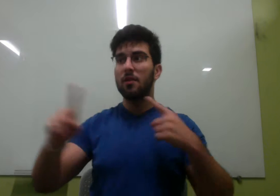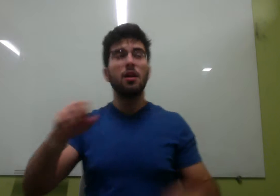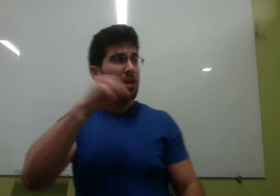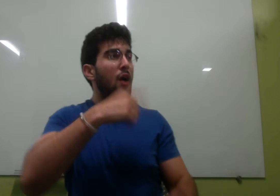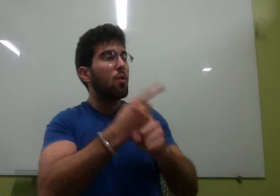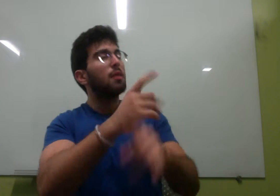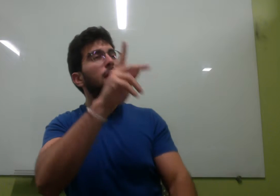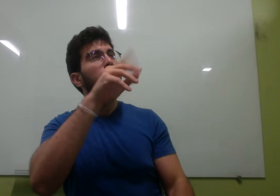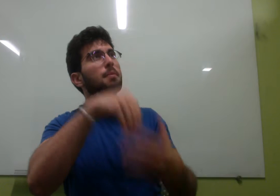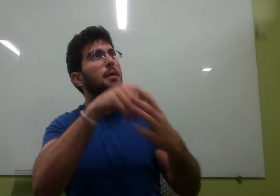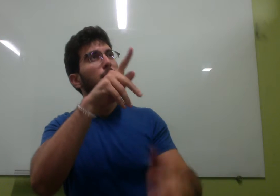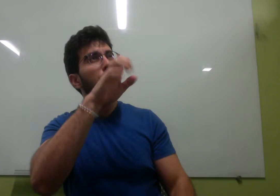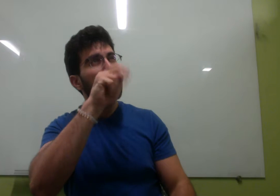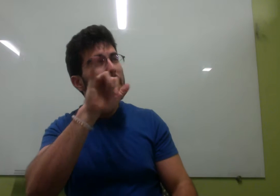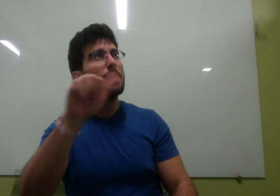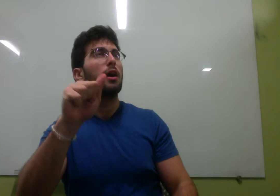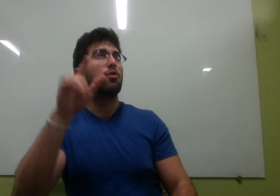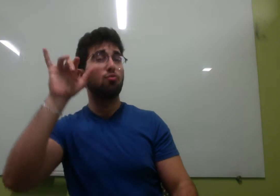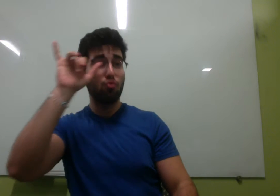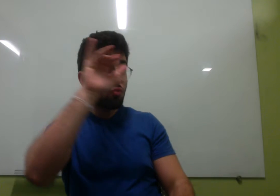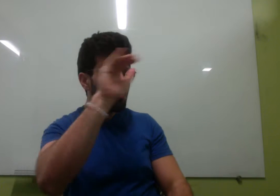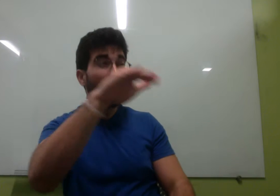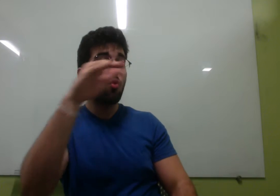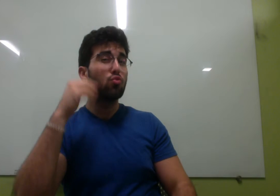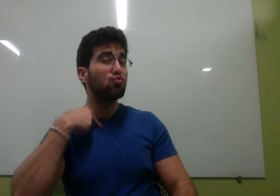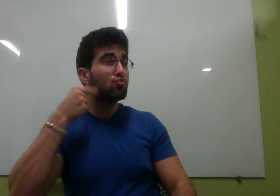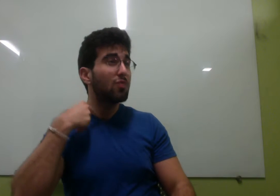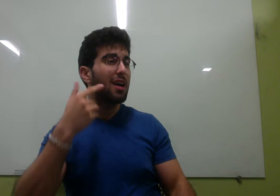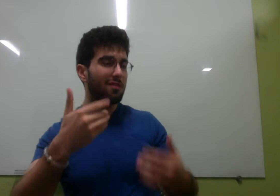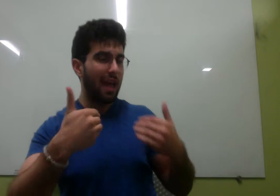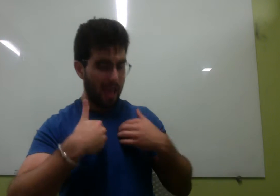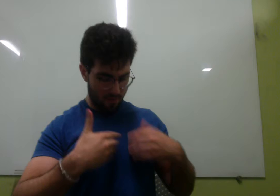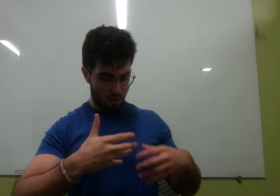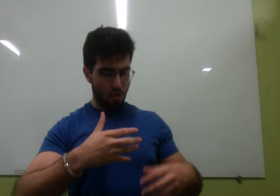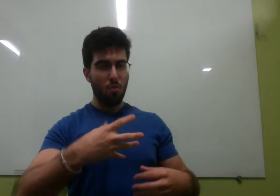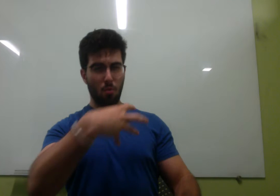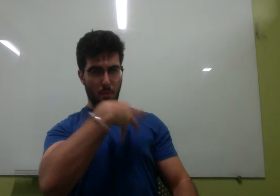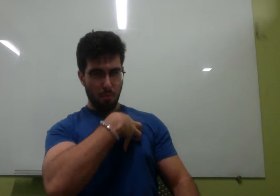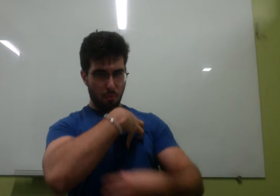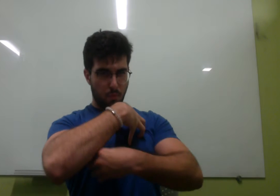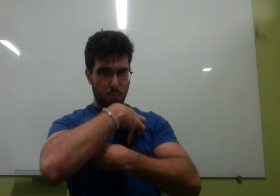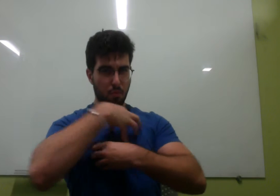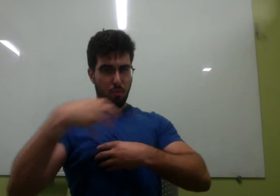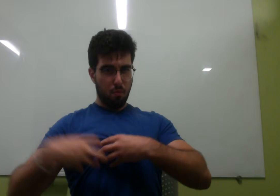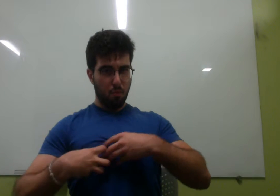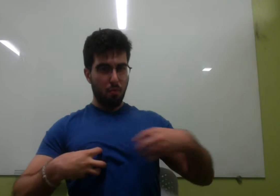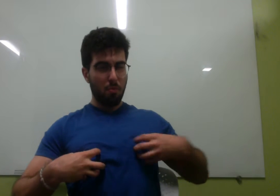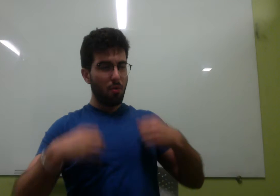splotches with lines, like lighter brown lines separating the splotches. Like a giraffe. That's the one you think of, or